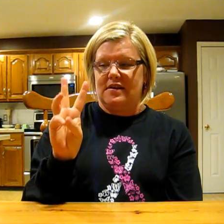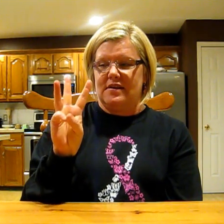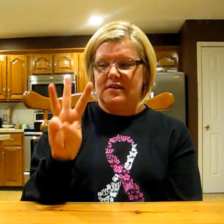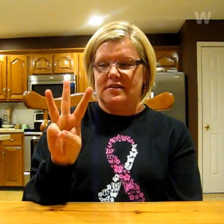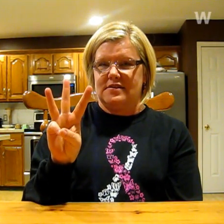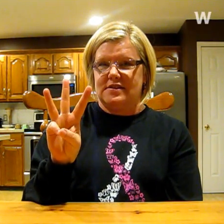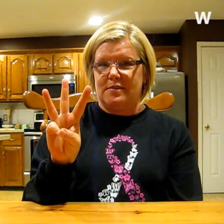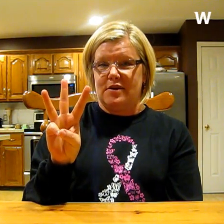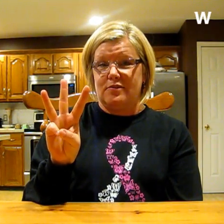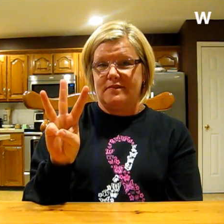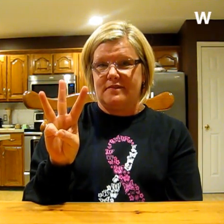W,